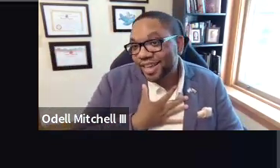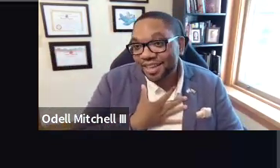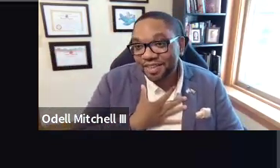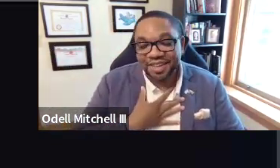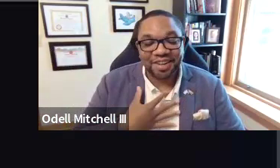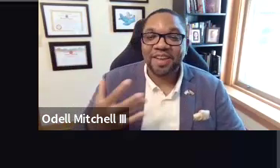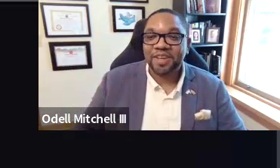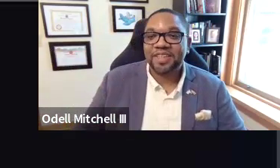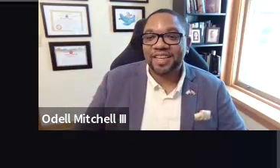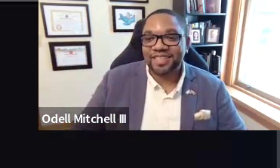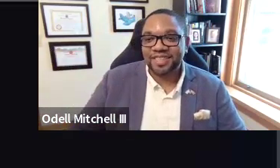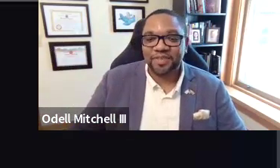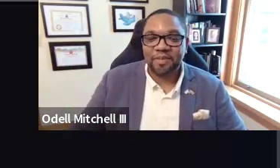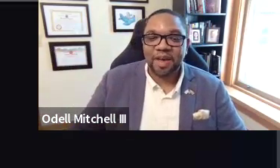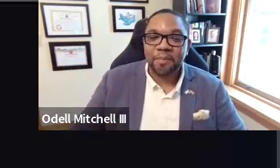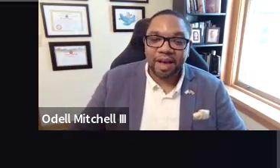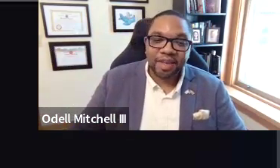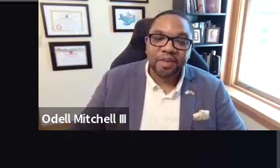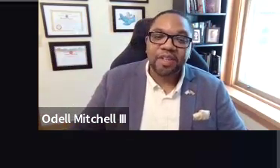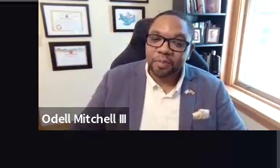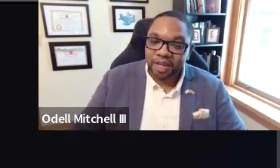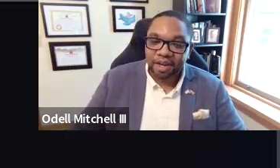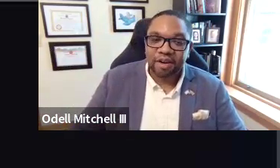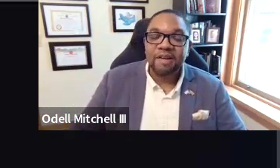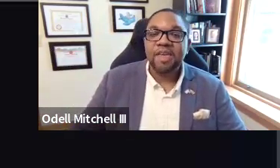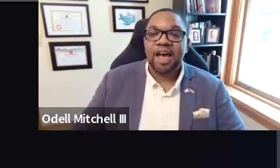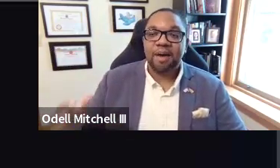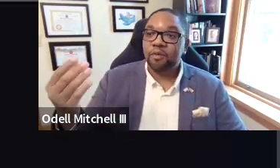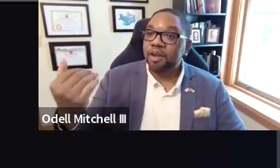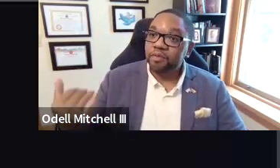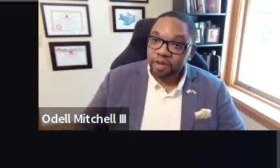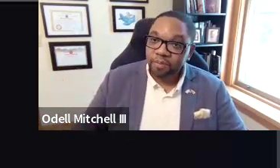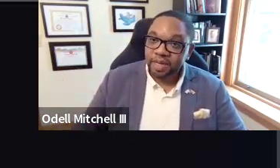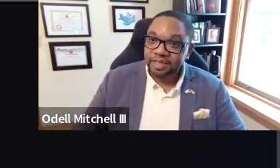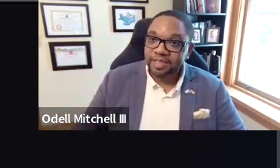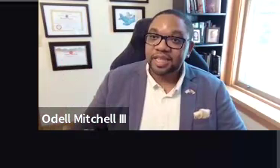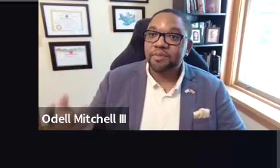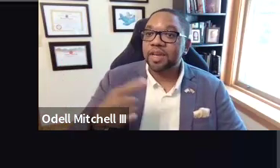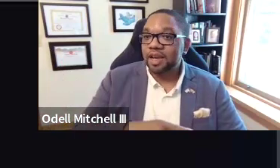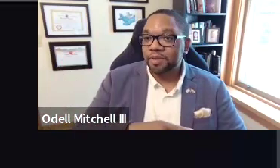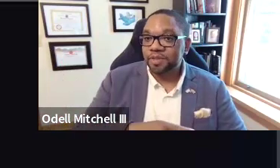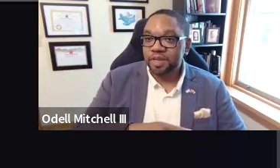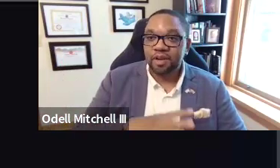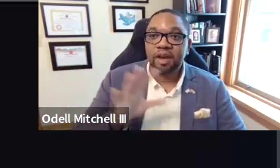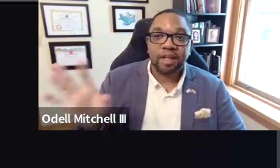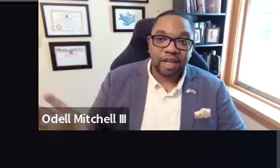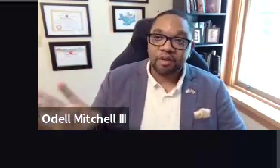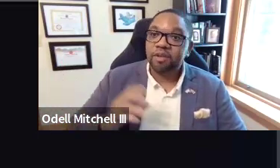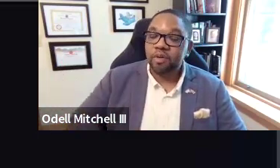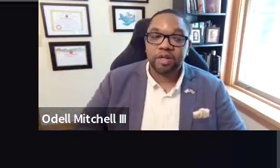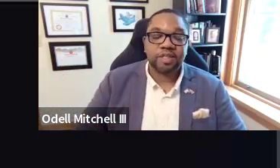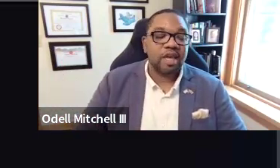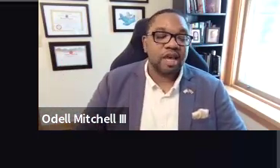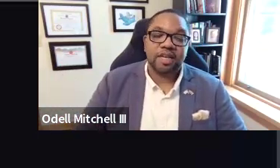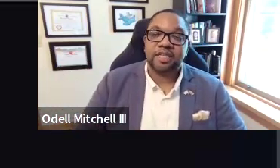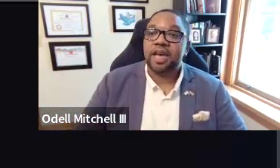could, because I love it. You know, we could talk extensively about, but I'll give you a little bit here around a few different pieces, and then we'll get an opportunity later on,